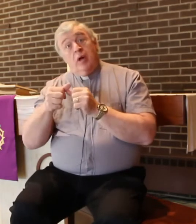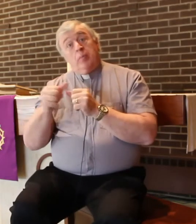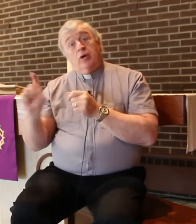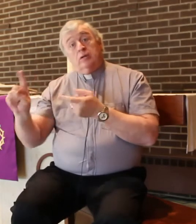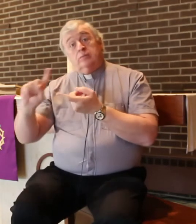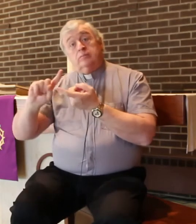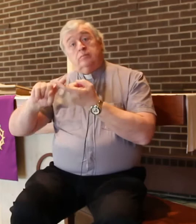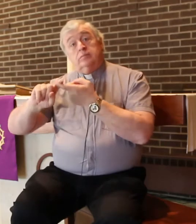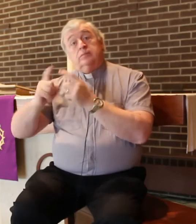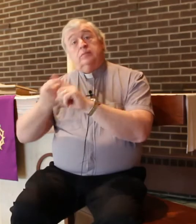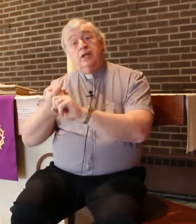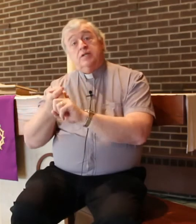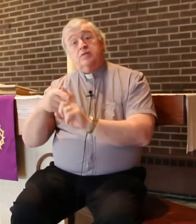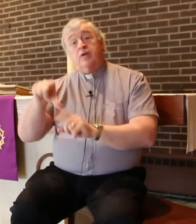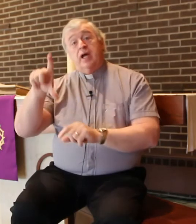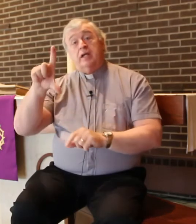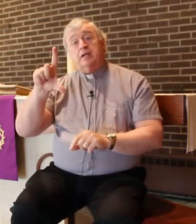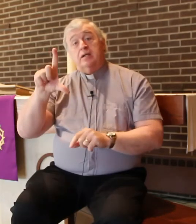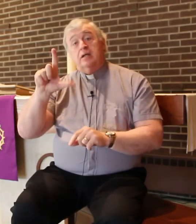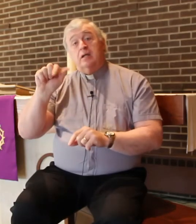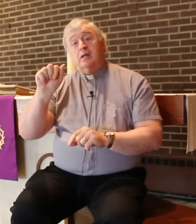Remember, his friend